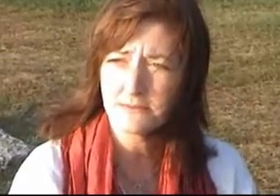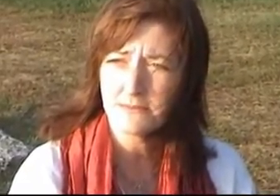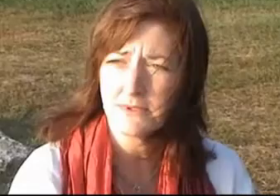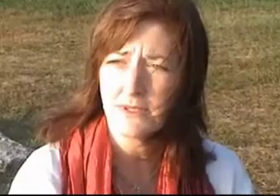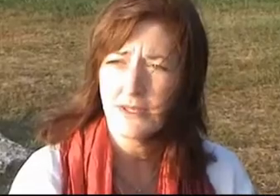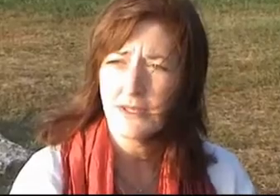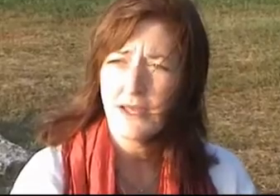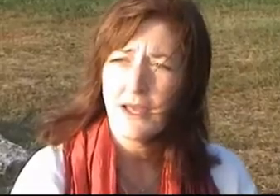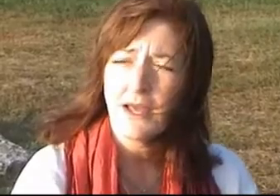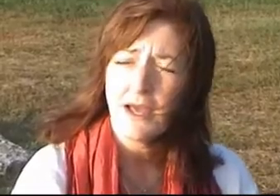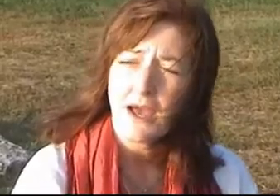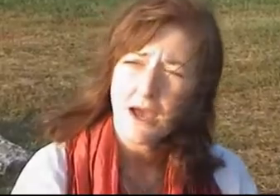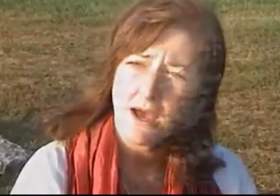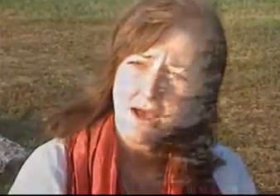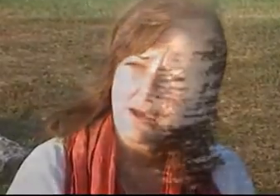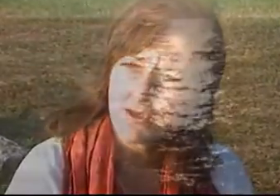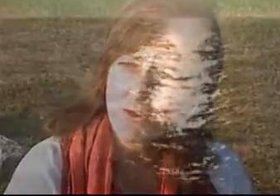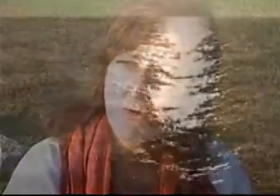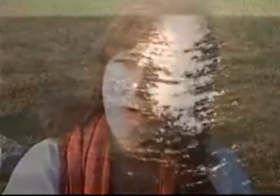Leolam,